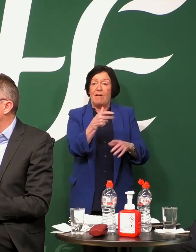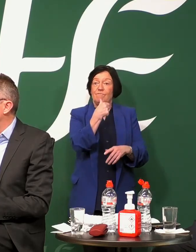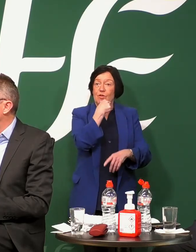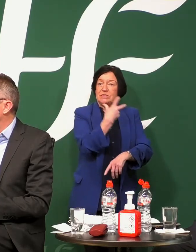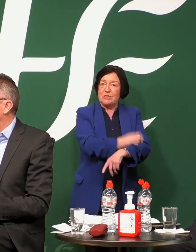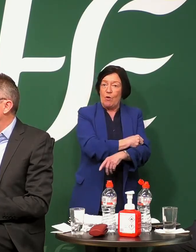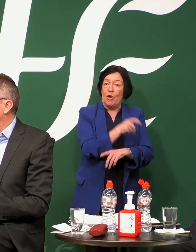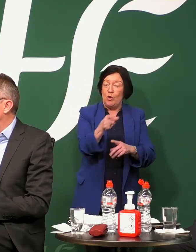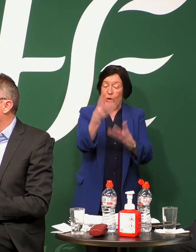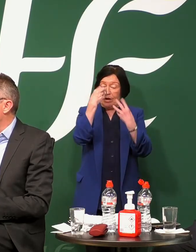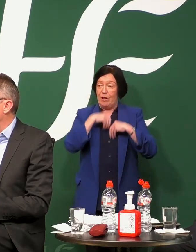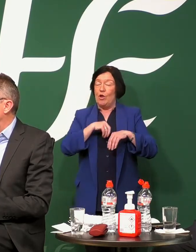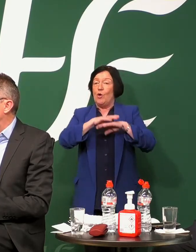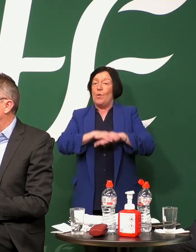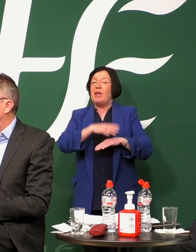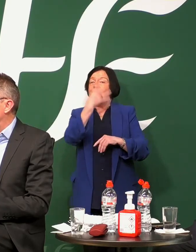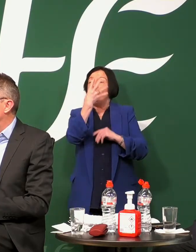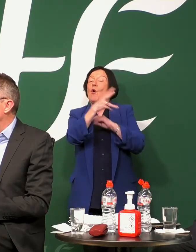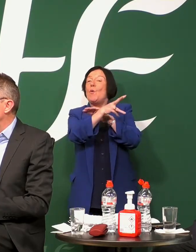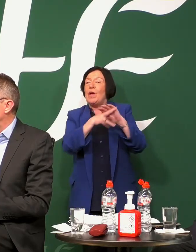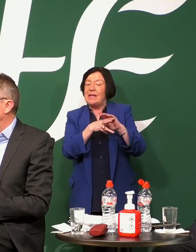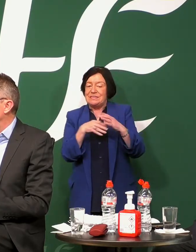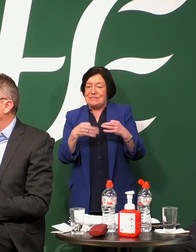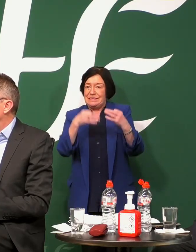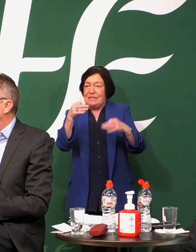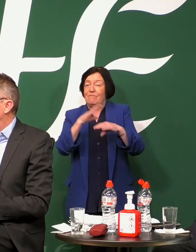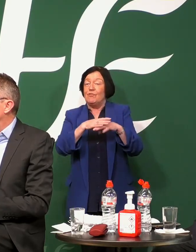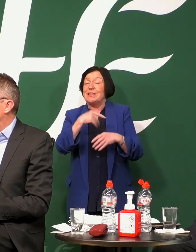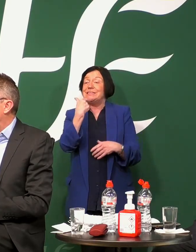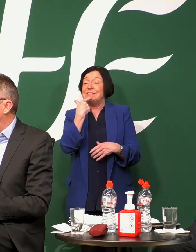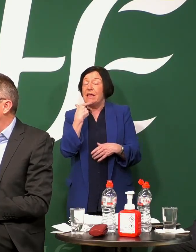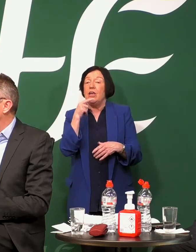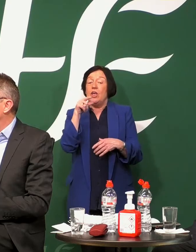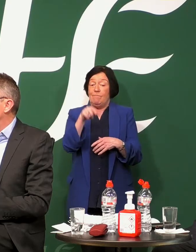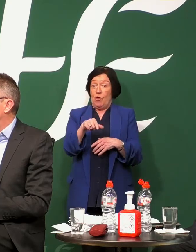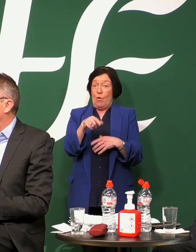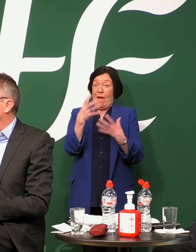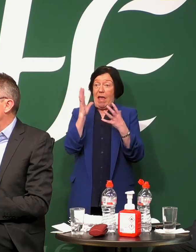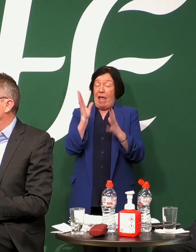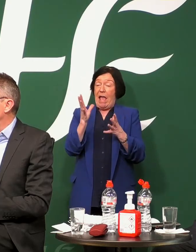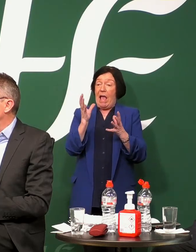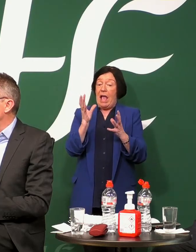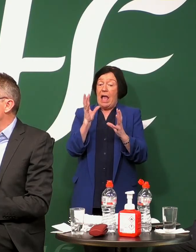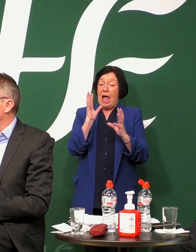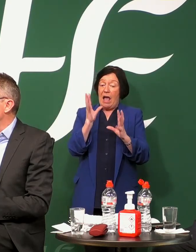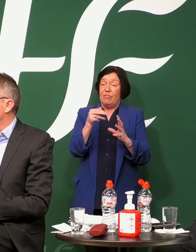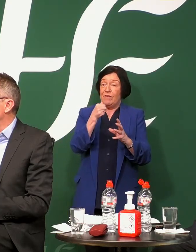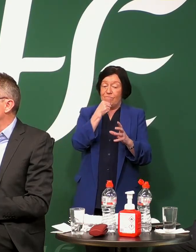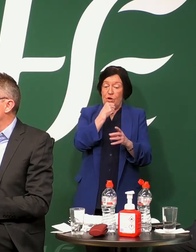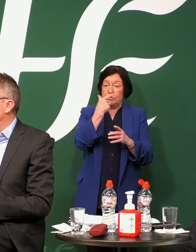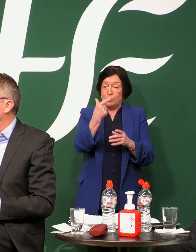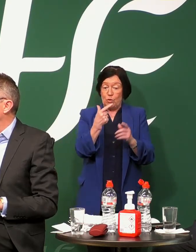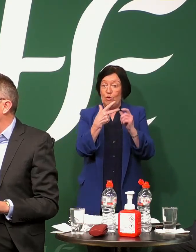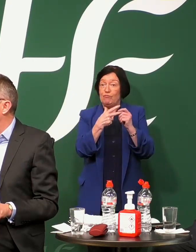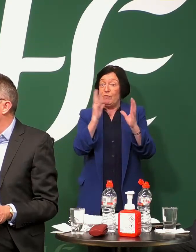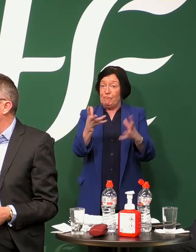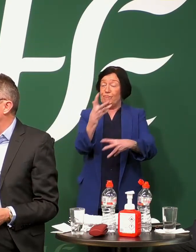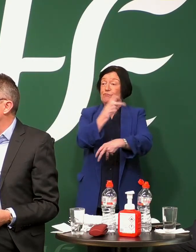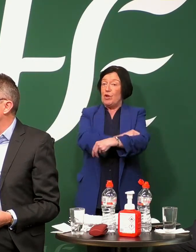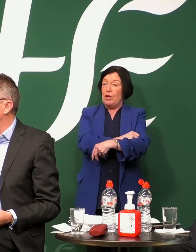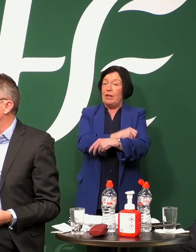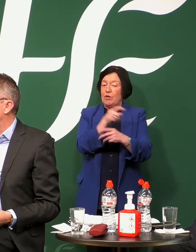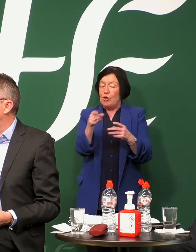get COVID, then you wait 4 weeks delay before the second. If you've had the primary vaccination course and you get what we call a